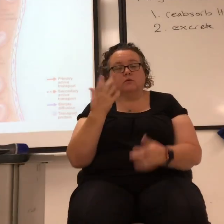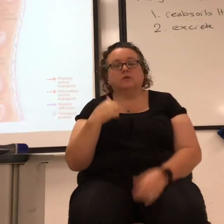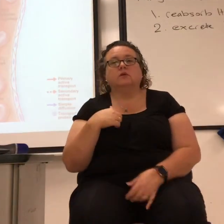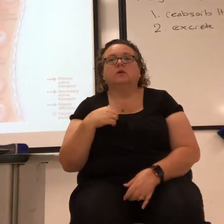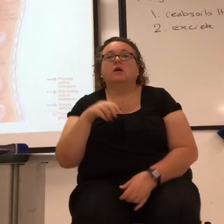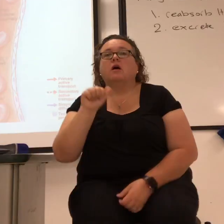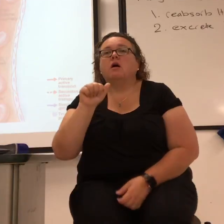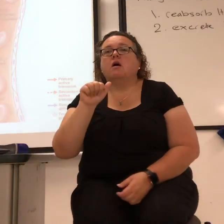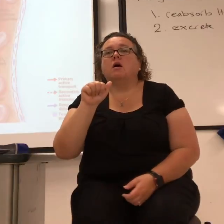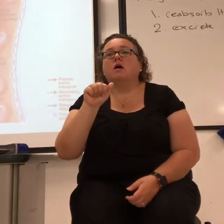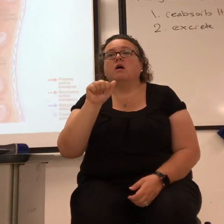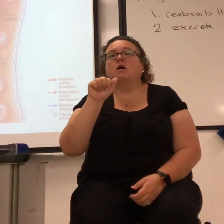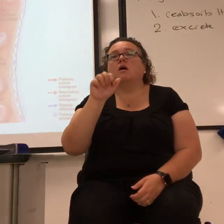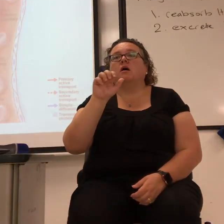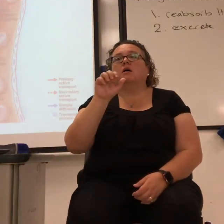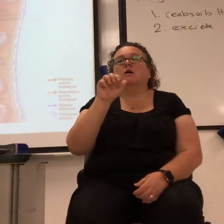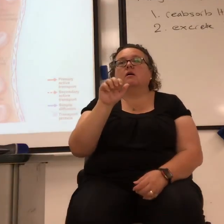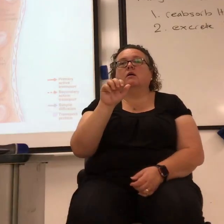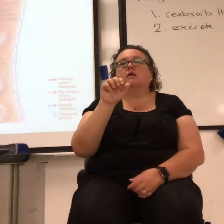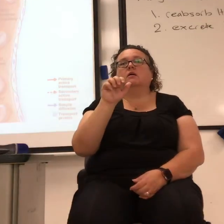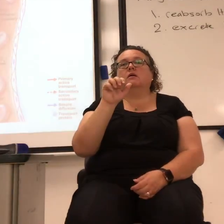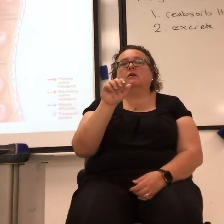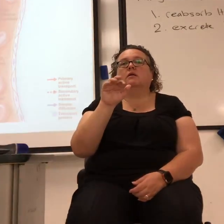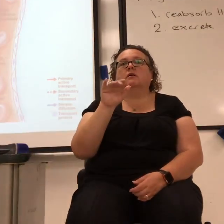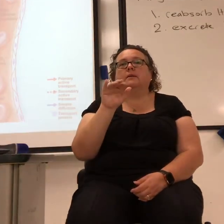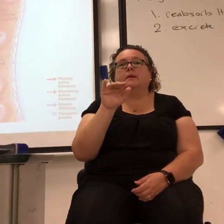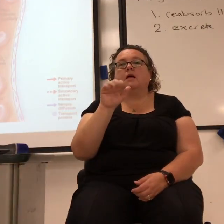the ammonia buffer system.